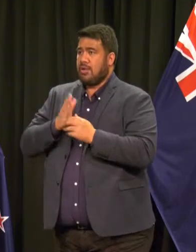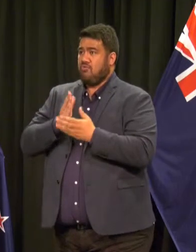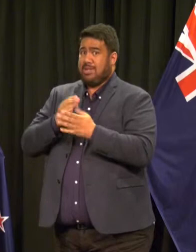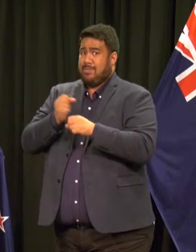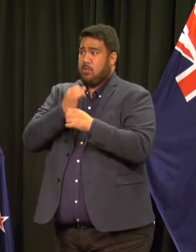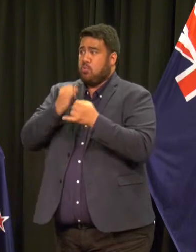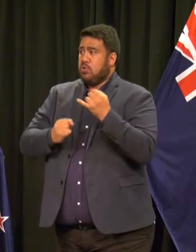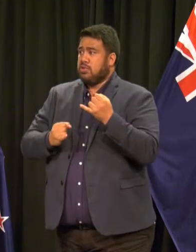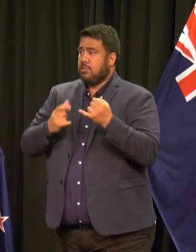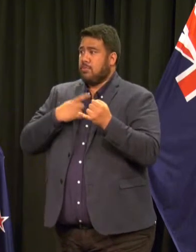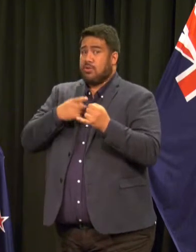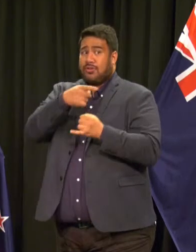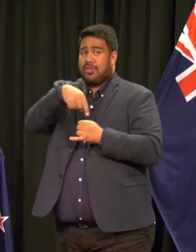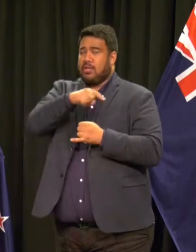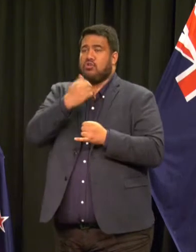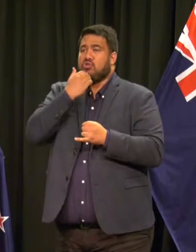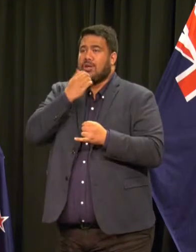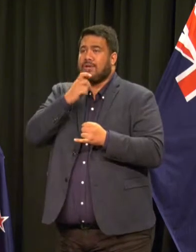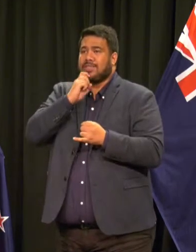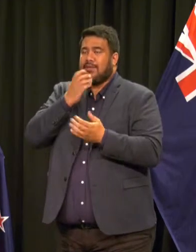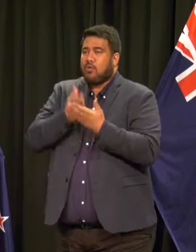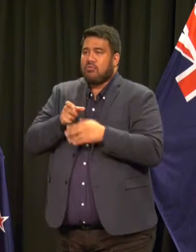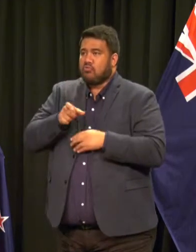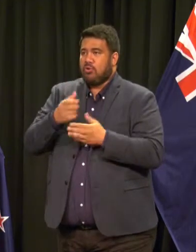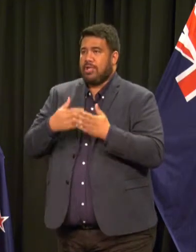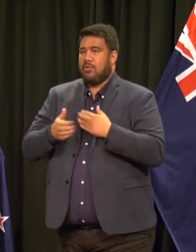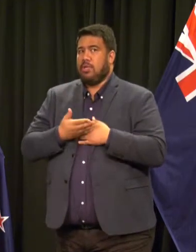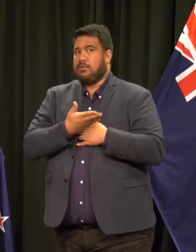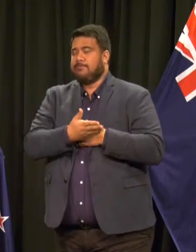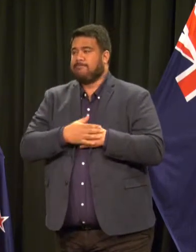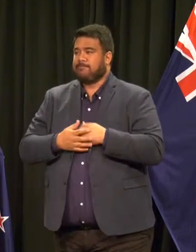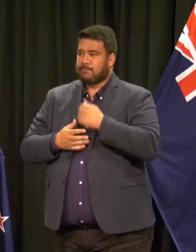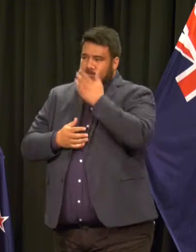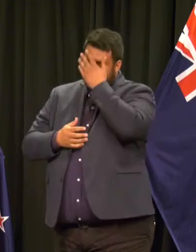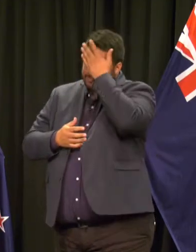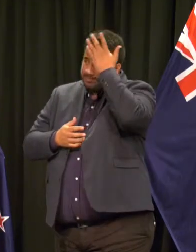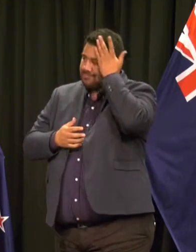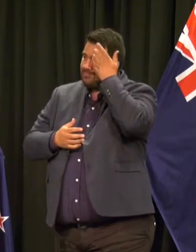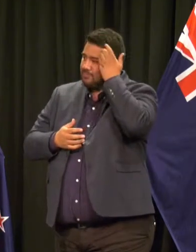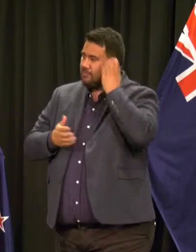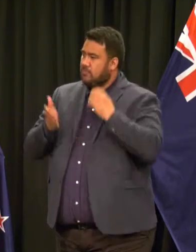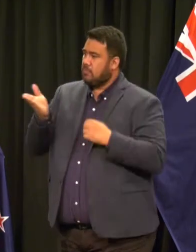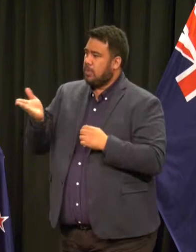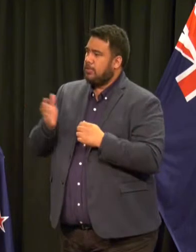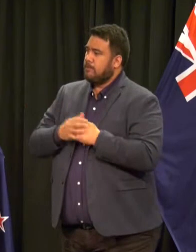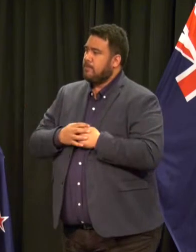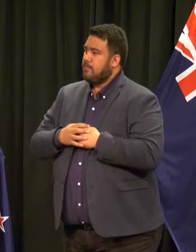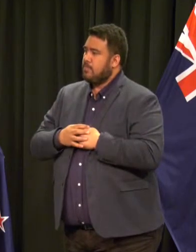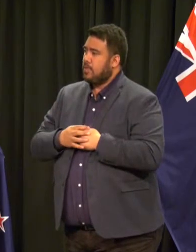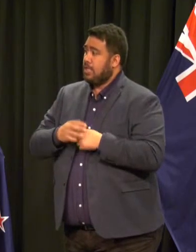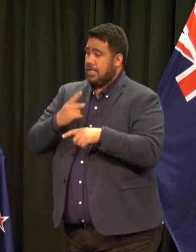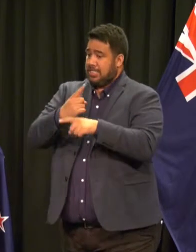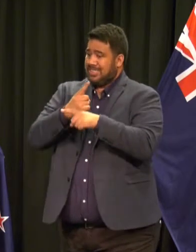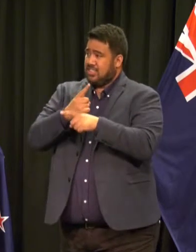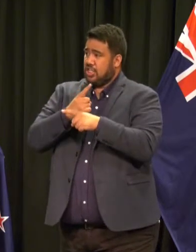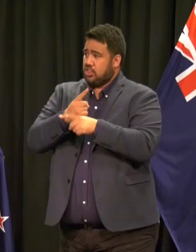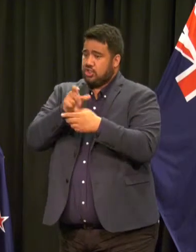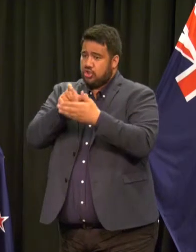frontline policemen and women out on the roads. When's Do your you think we discussion need document random, coming out, roadside- Peter? When's your discussion document coming